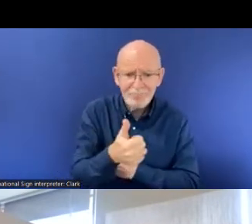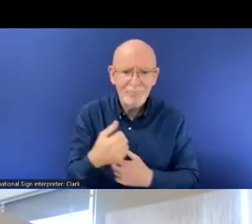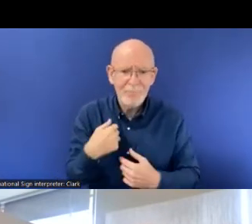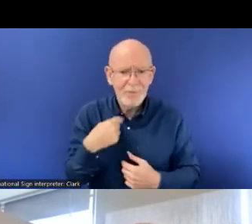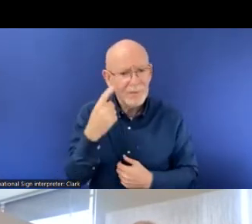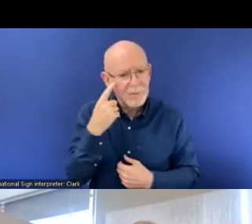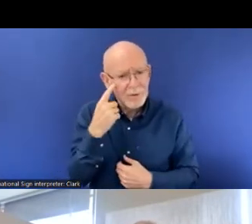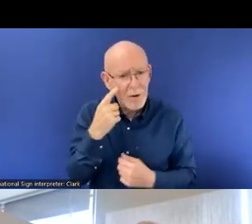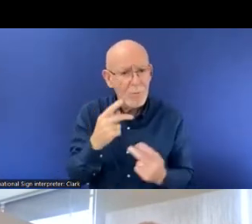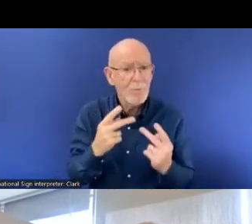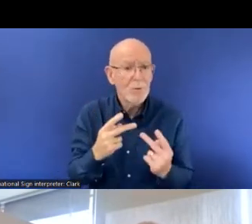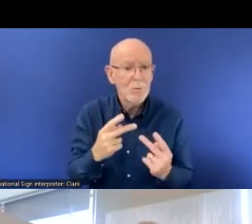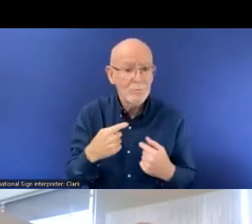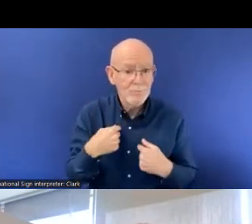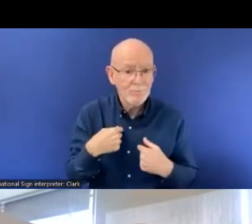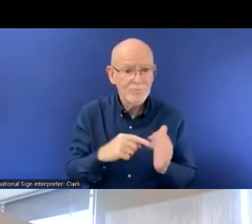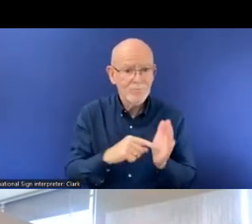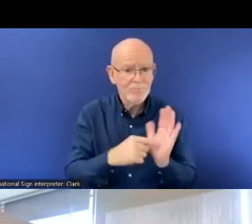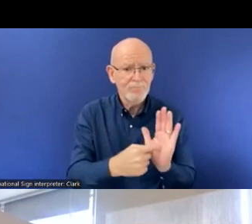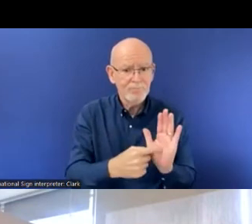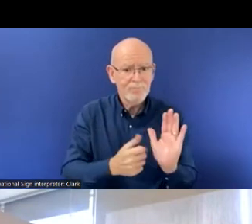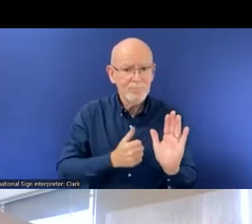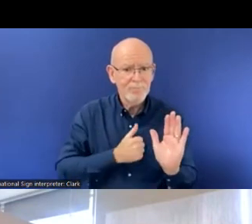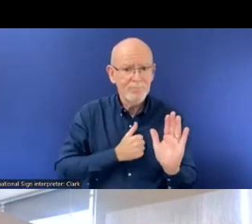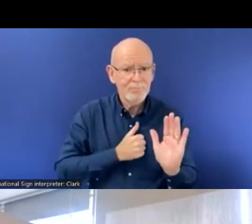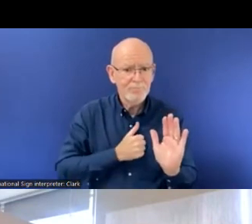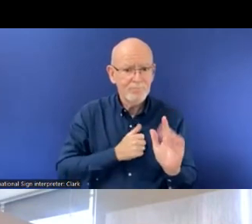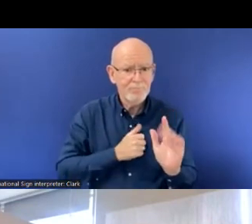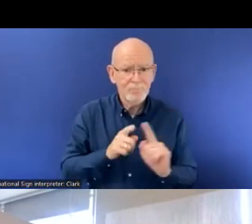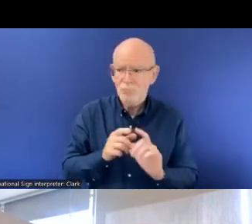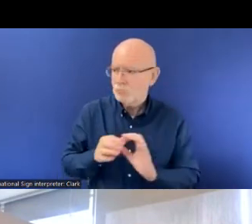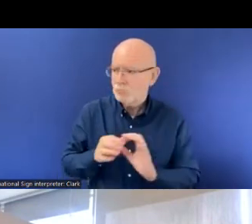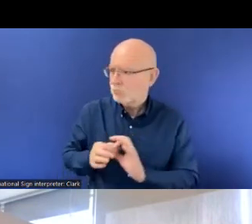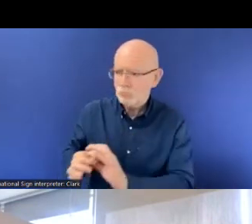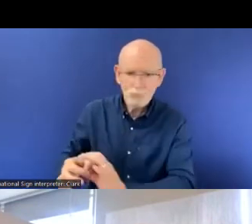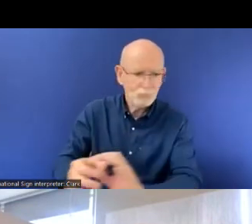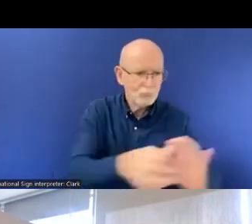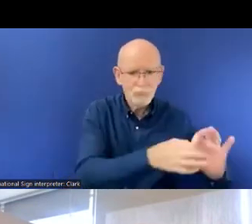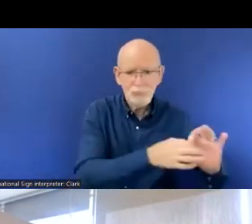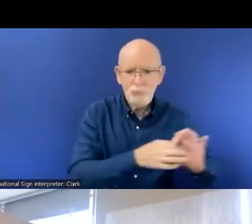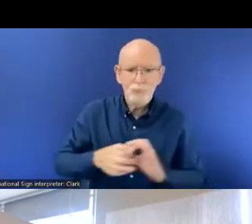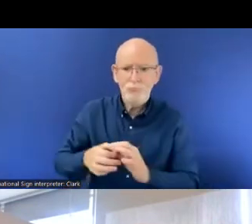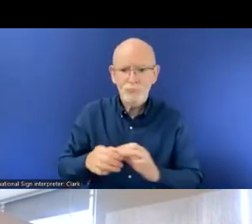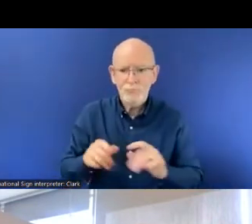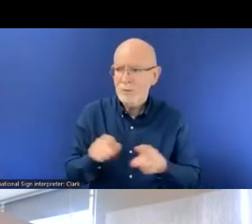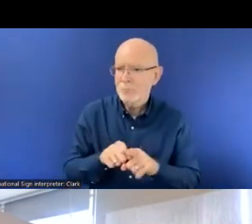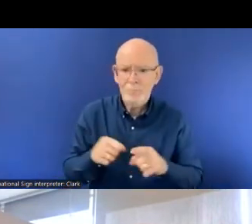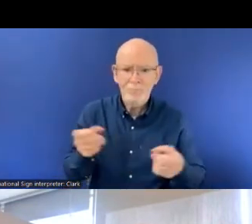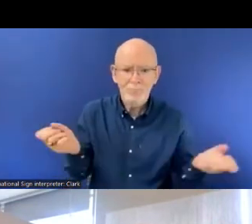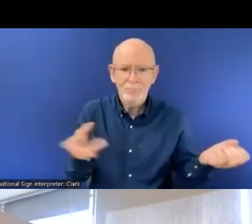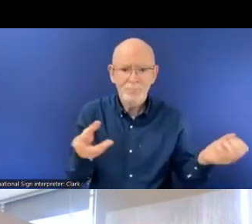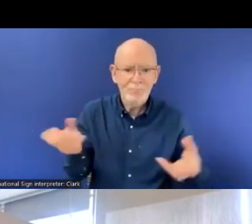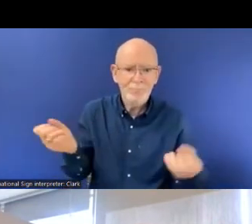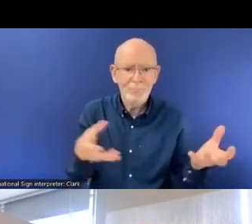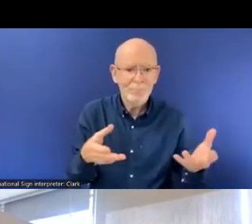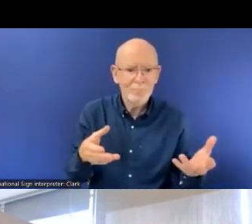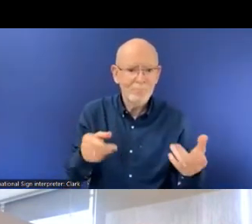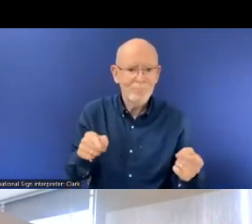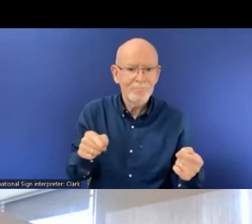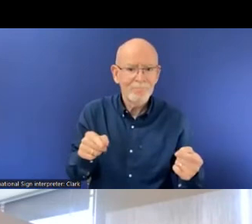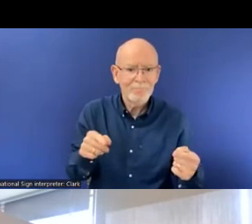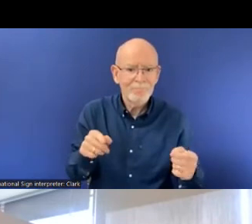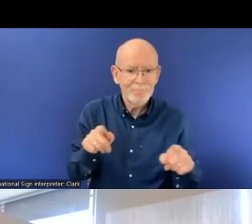know, experiences from the field, as we just heard. First class. Absolutely agreed. Salome, what would be the one thing? Just get our thoughts